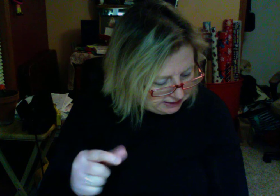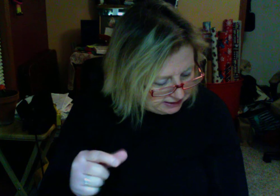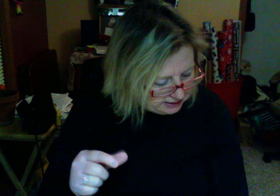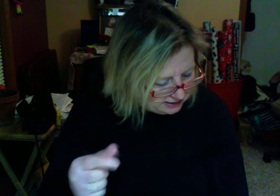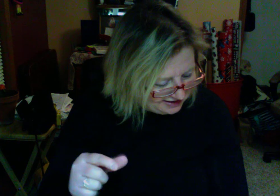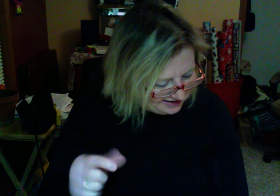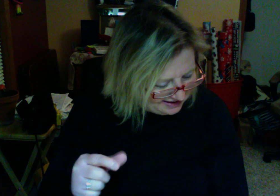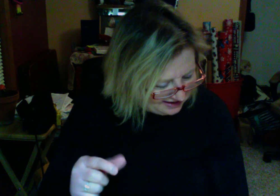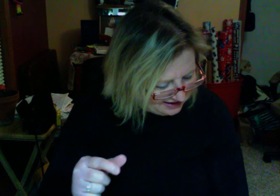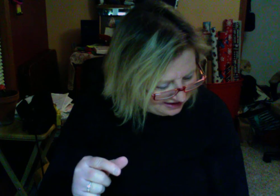green,